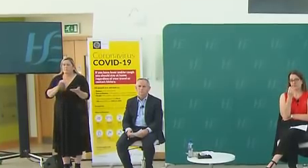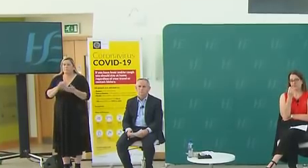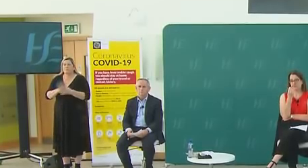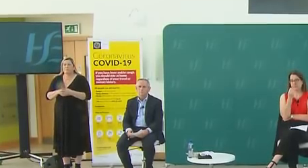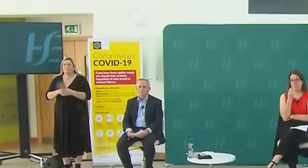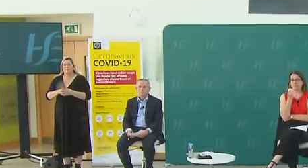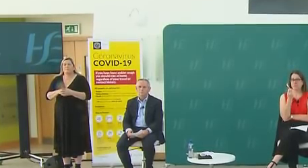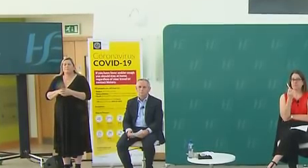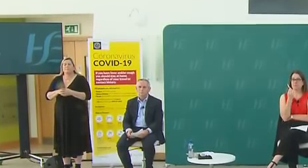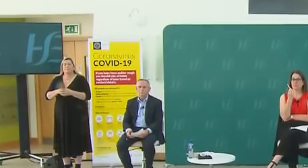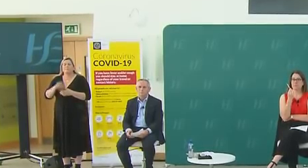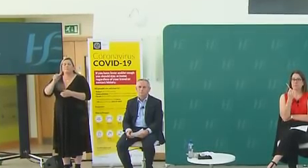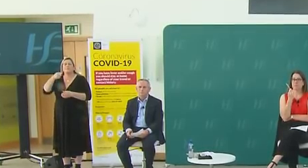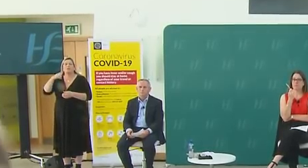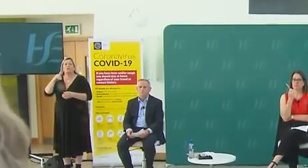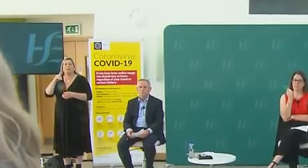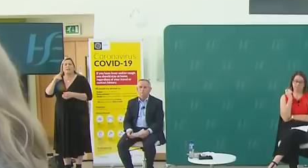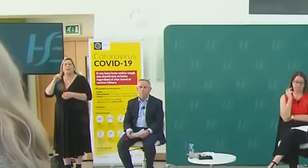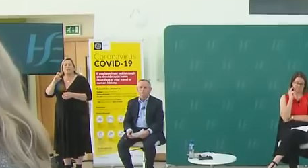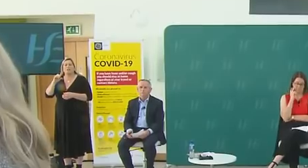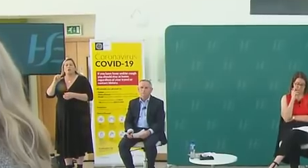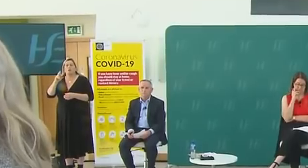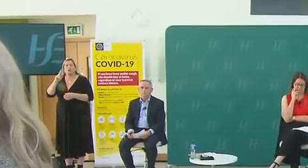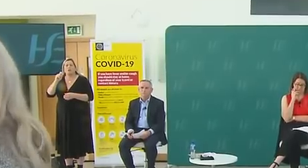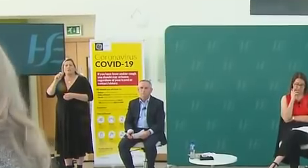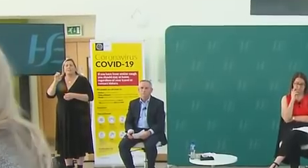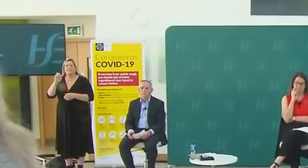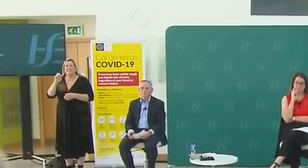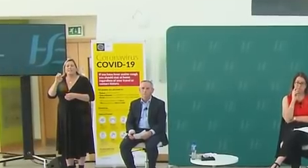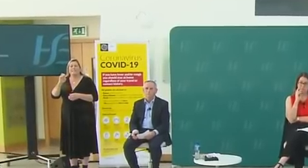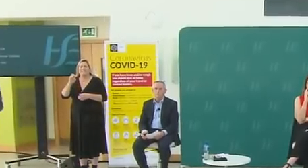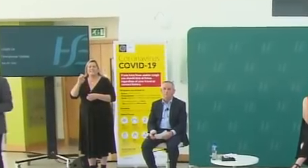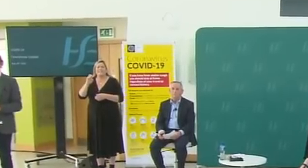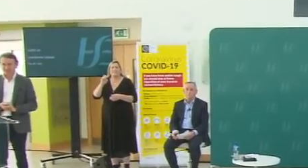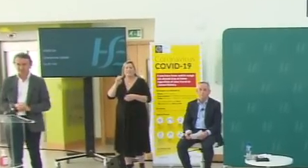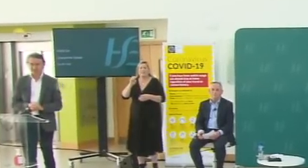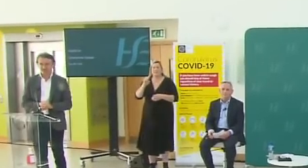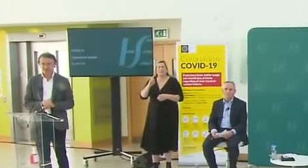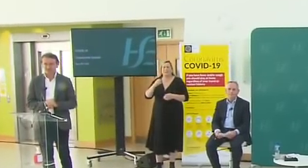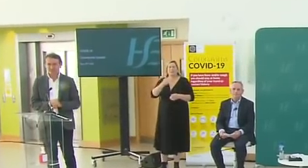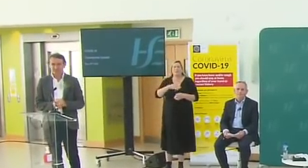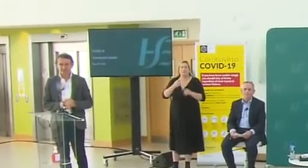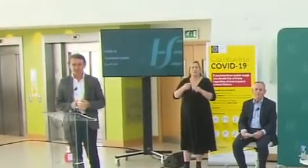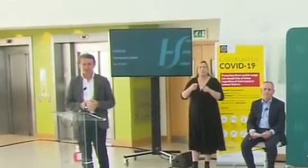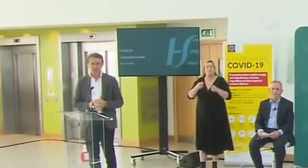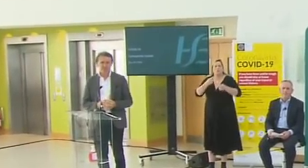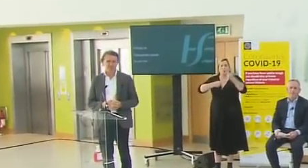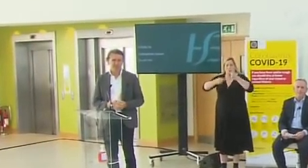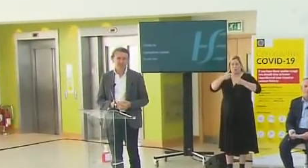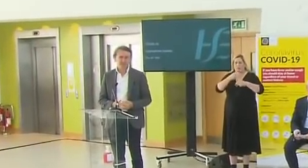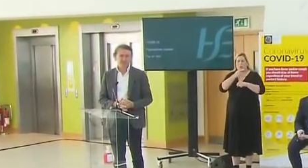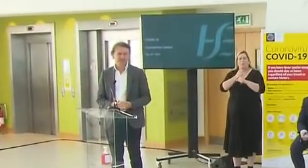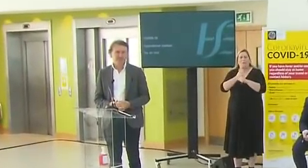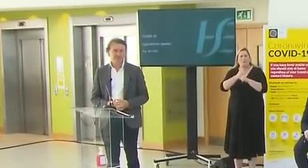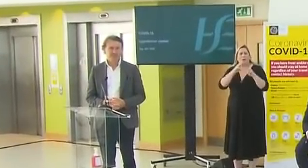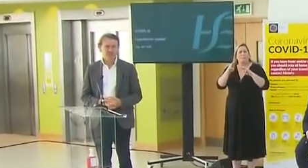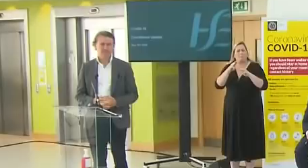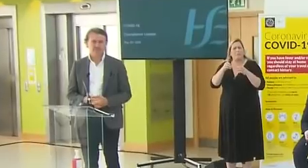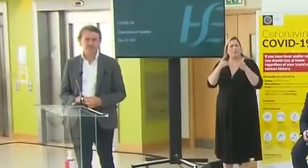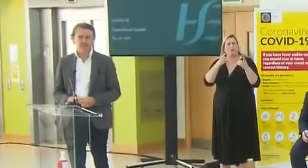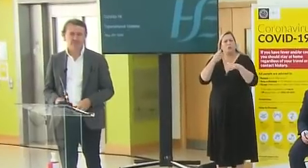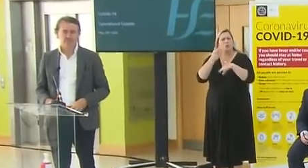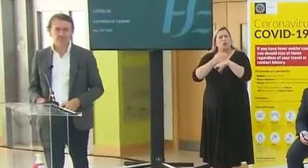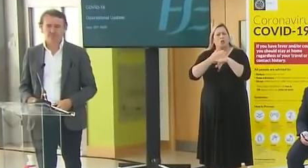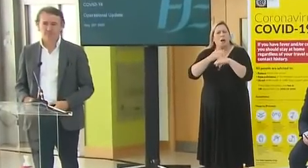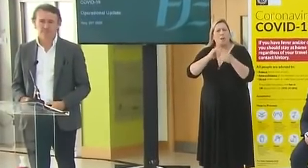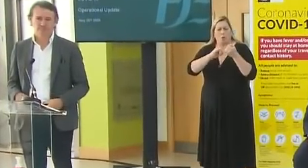you. Sinead Crowley from RTE. Can I just go back to what you were saying about the people who are contact tracing? Can you just